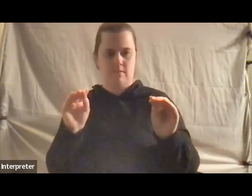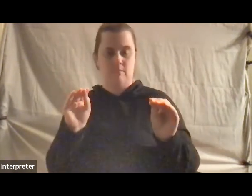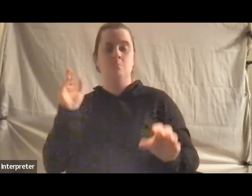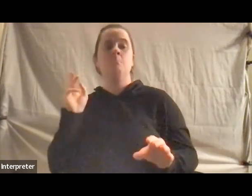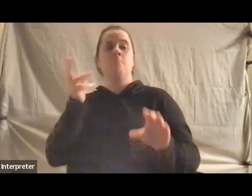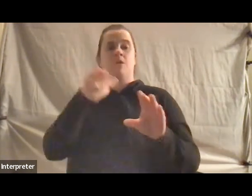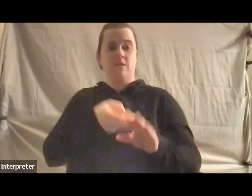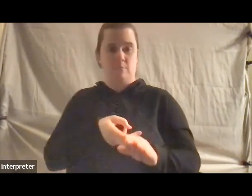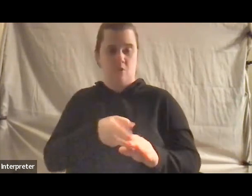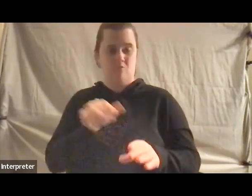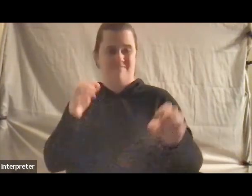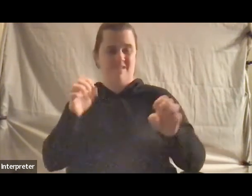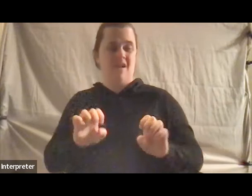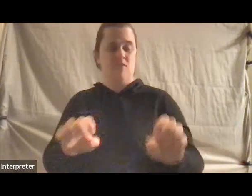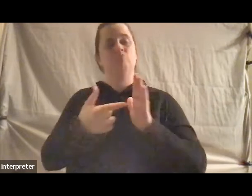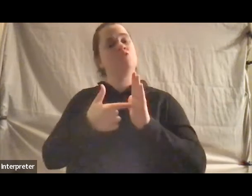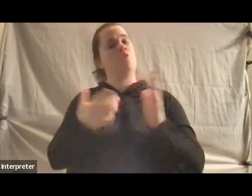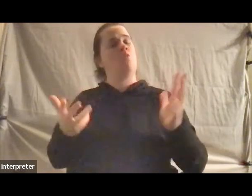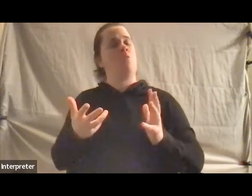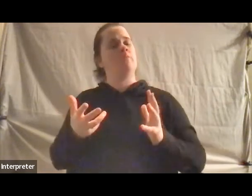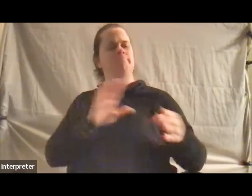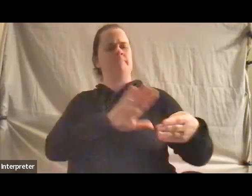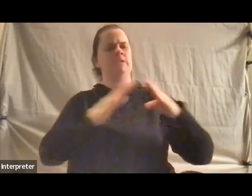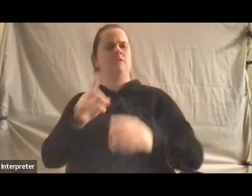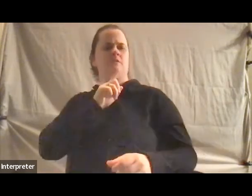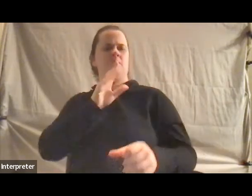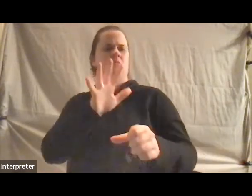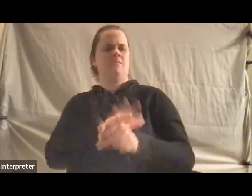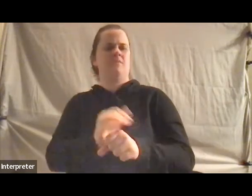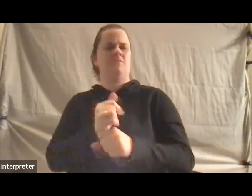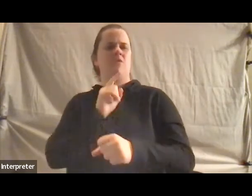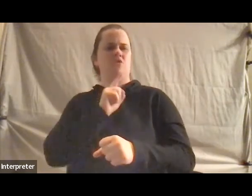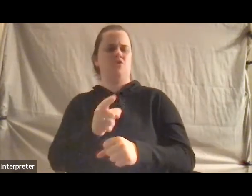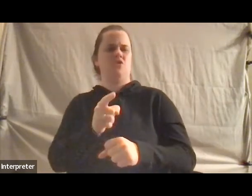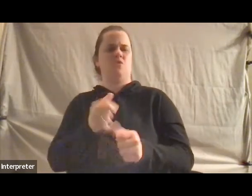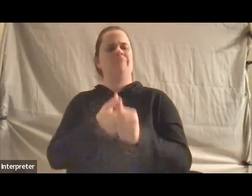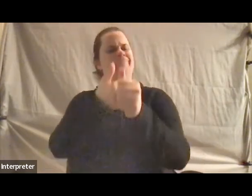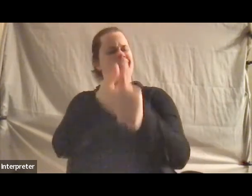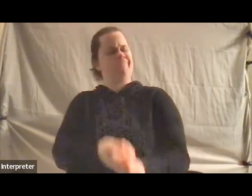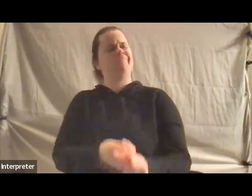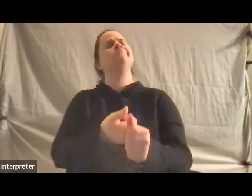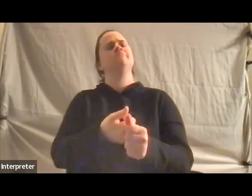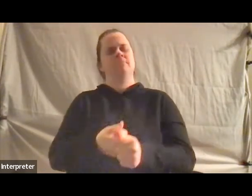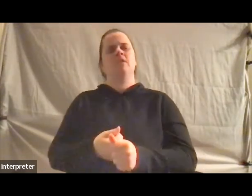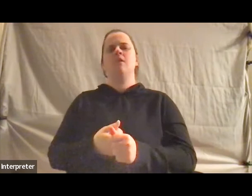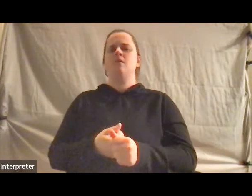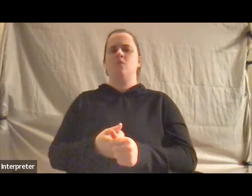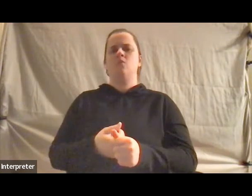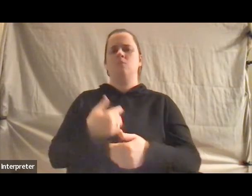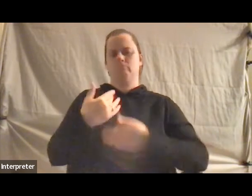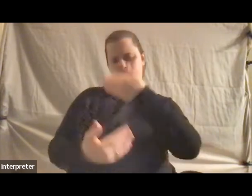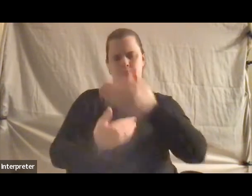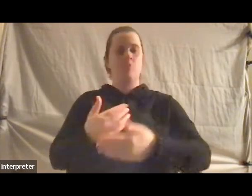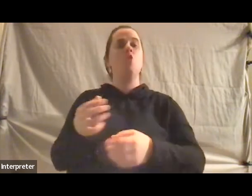effort demonstrates the city's commitment to ensuring we are aligned closely with the work underway by our regional